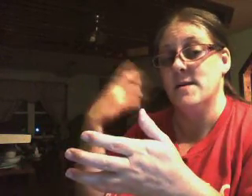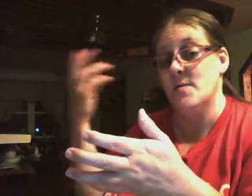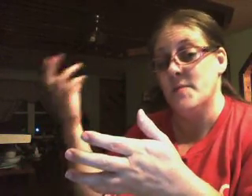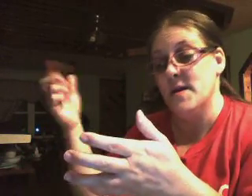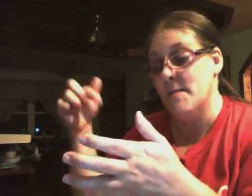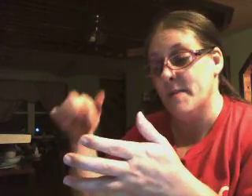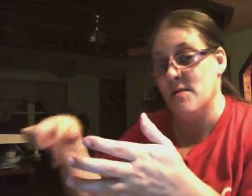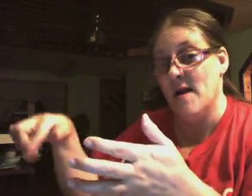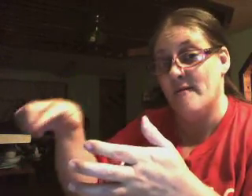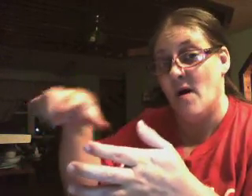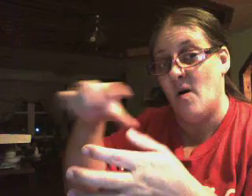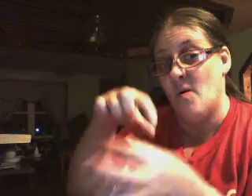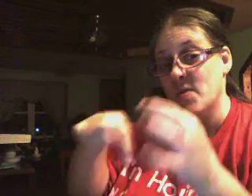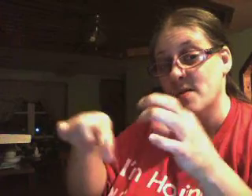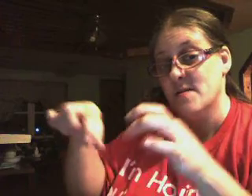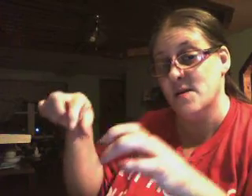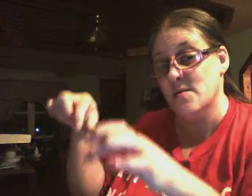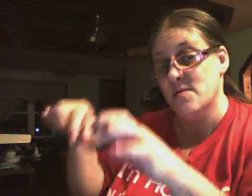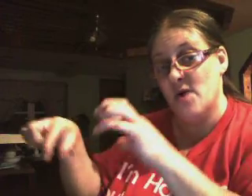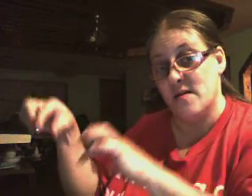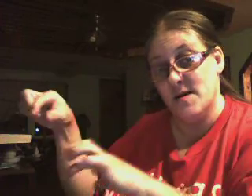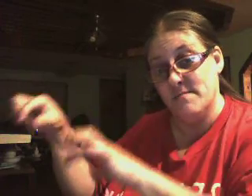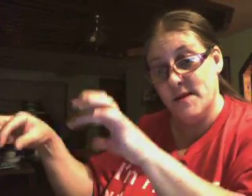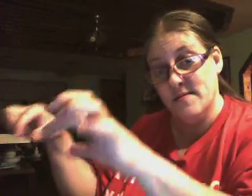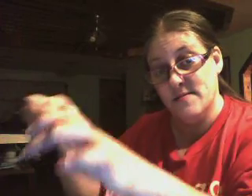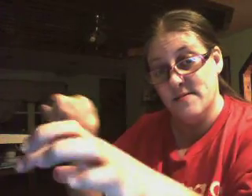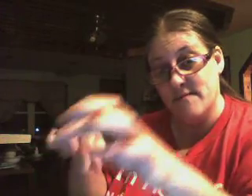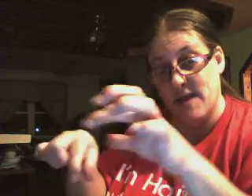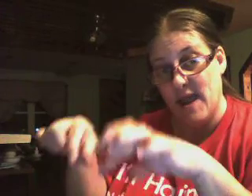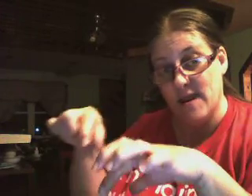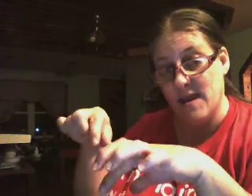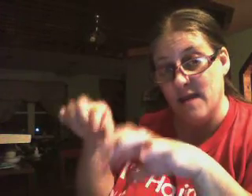and you open it up and you have all these little chocolate pieces of candy.